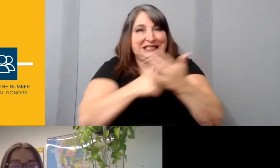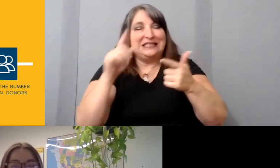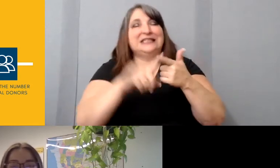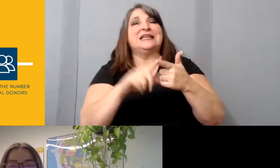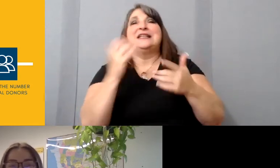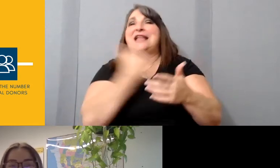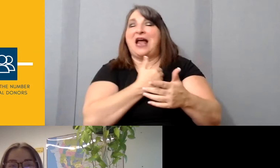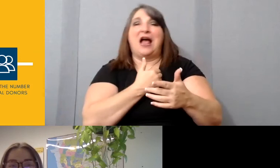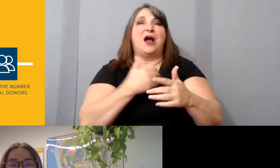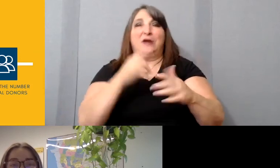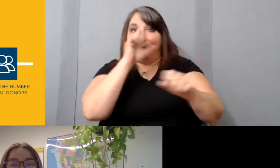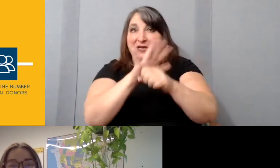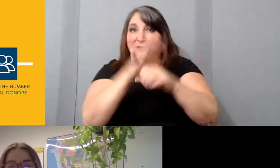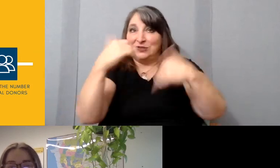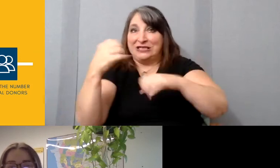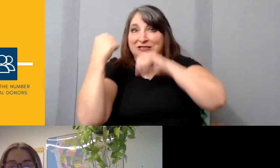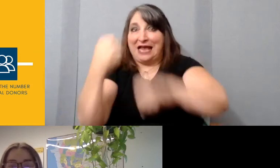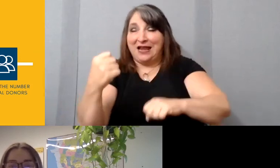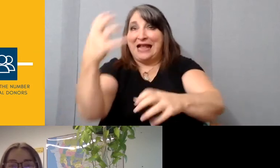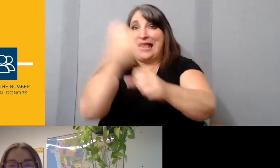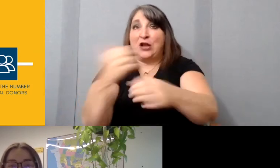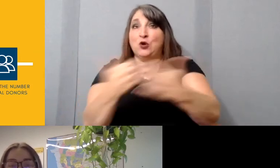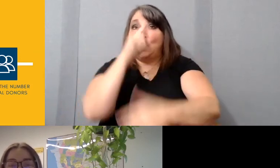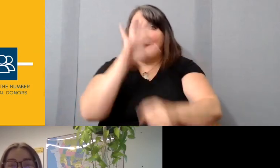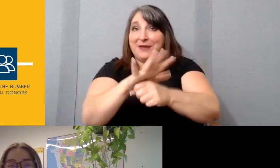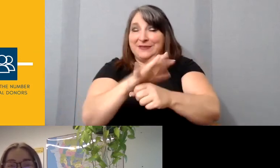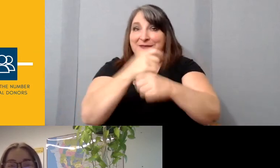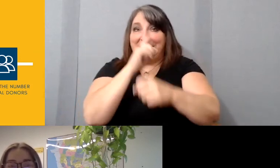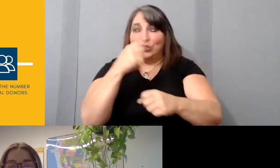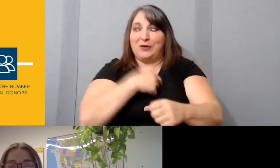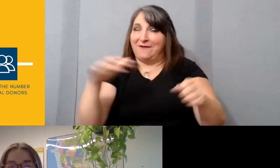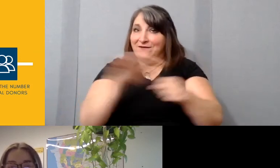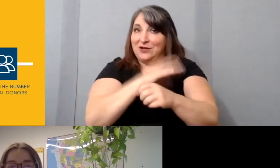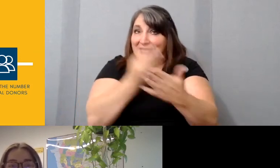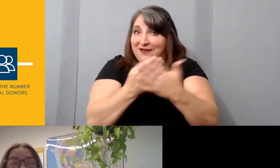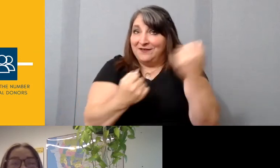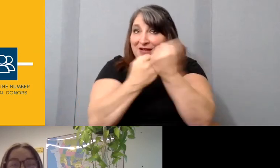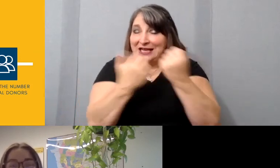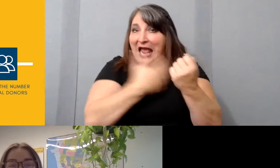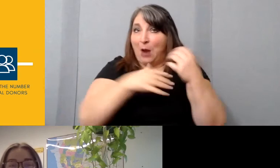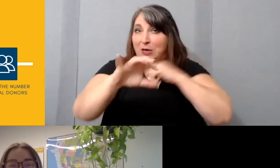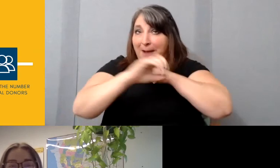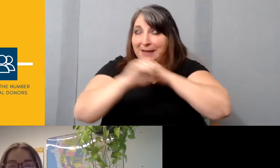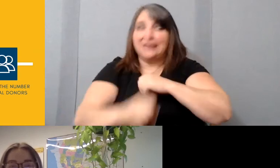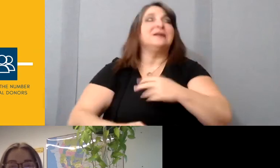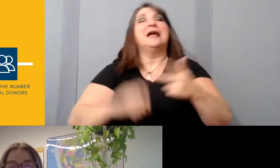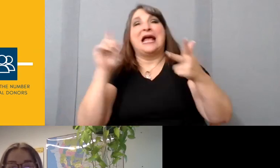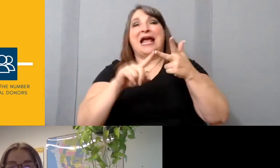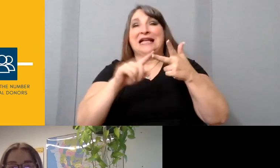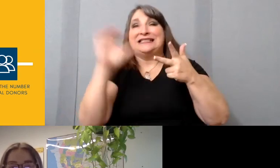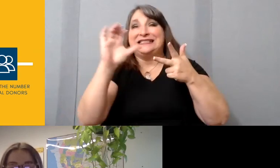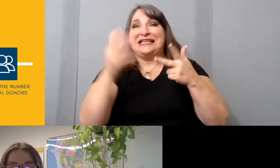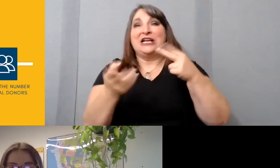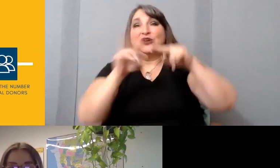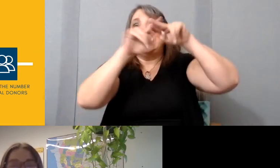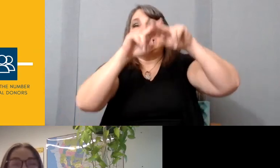were still solid and confirm new commitments in order to make sure we could fully fund our coordinated campaign, and C, increase the number of federal